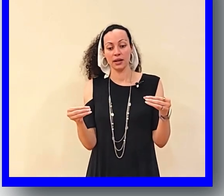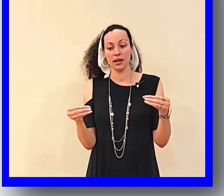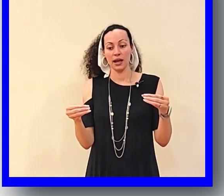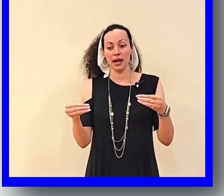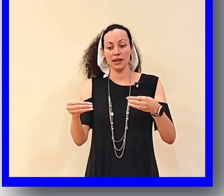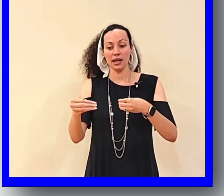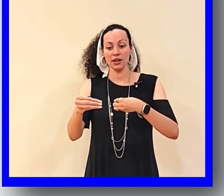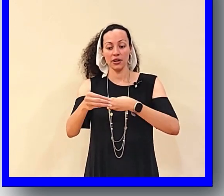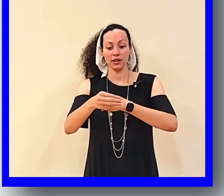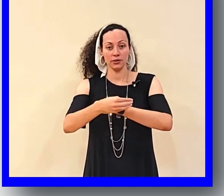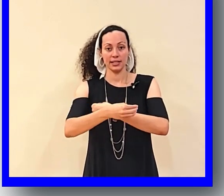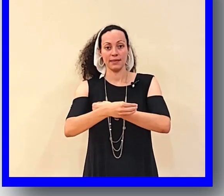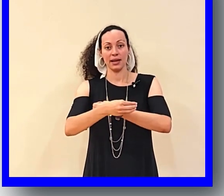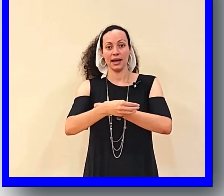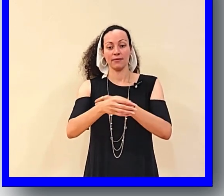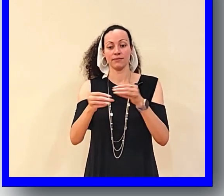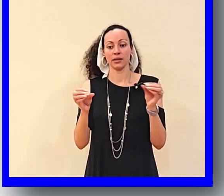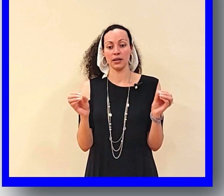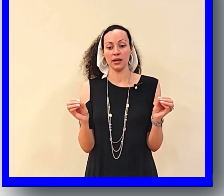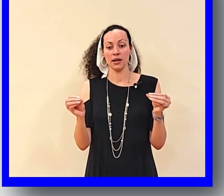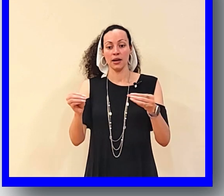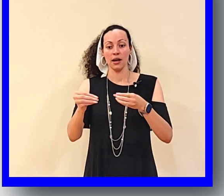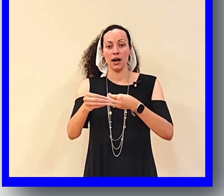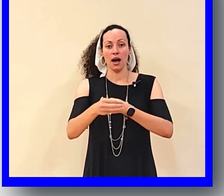other. And then you're going to twist them like that.